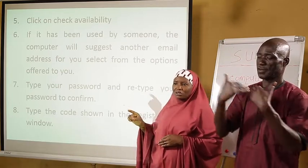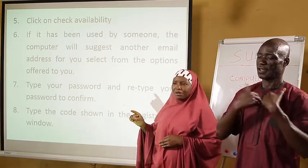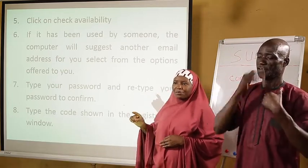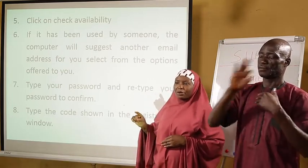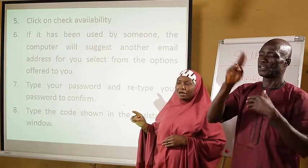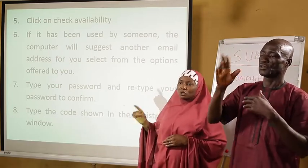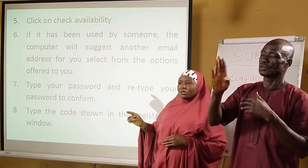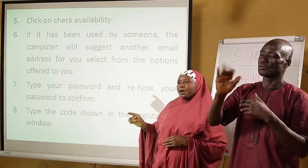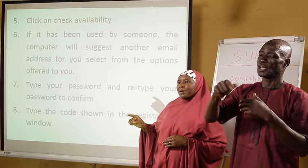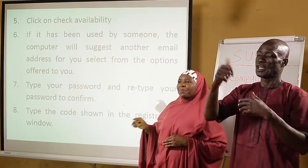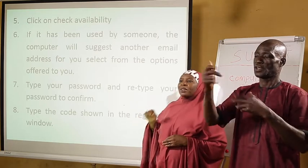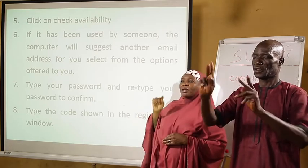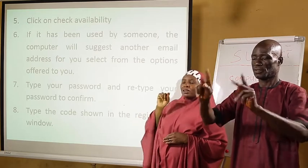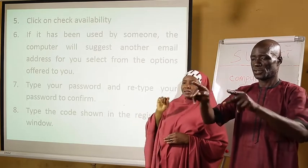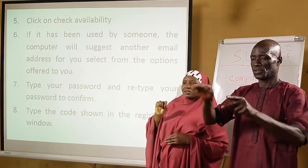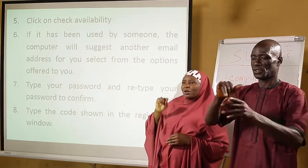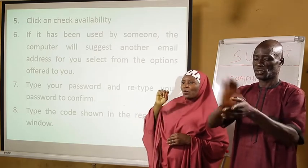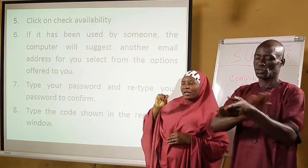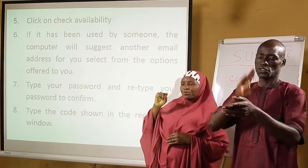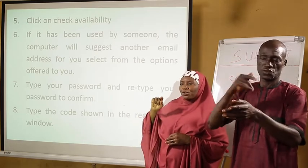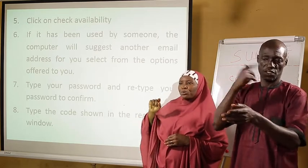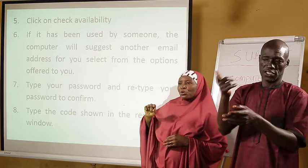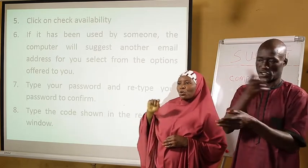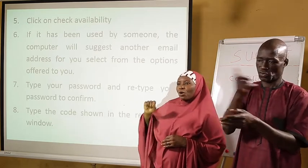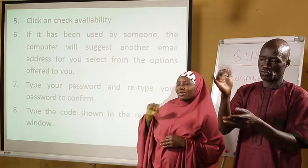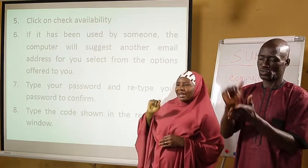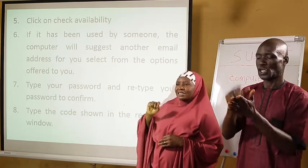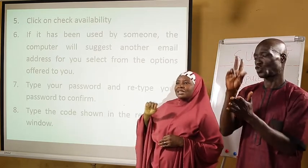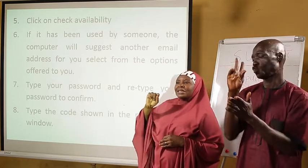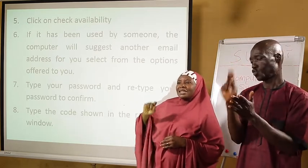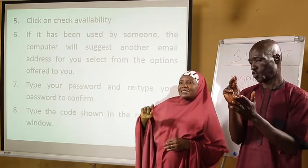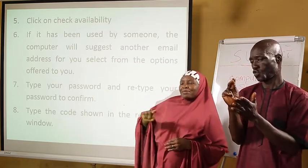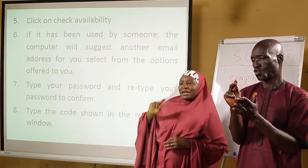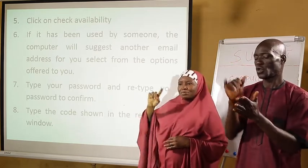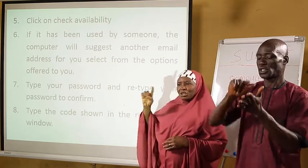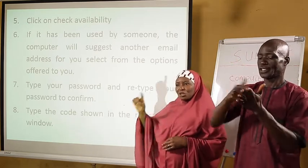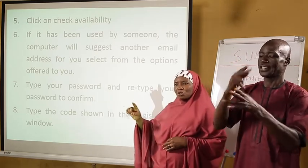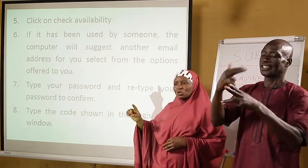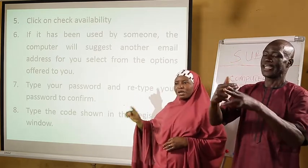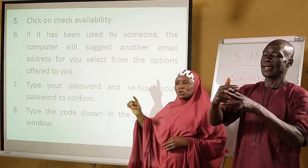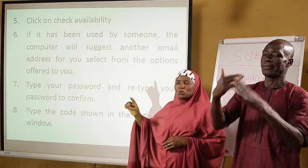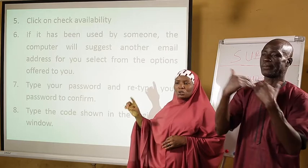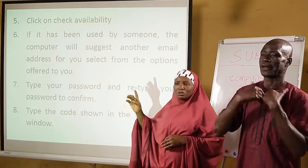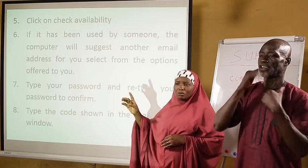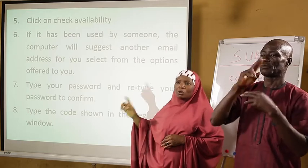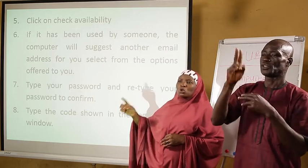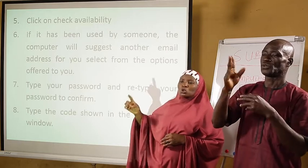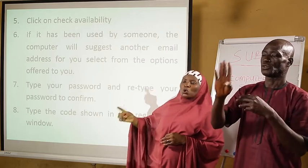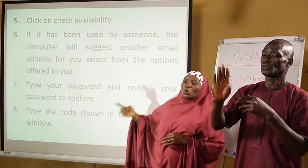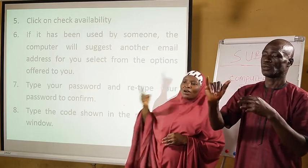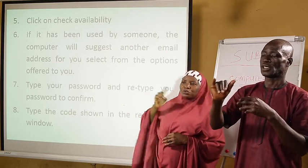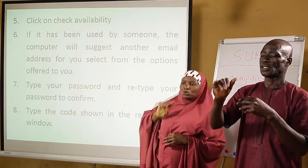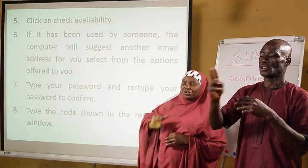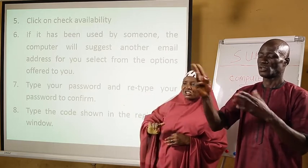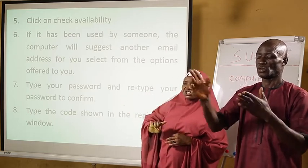another subscriber, the system will inform you that this name has been used by so